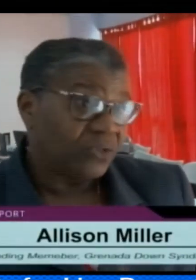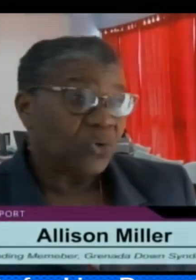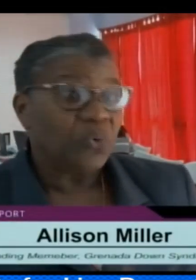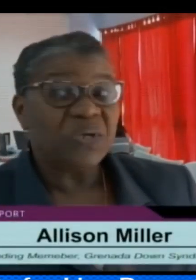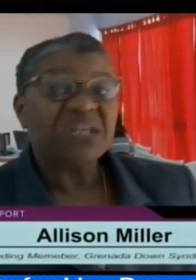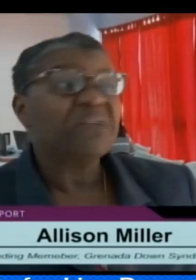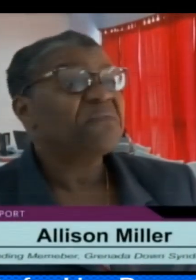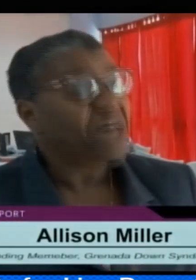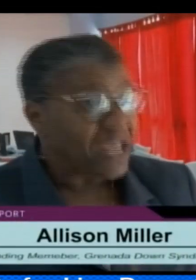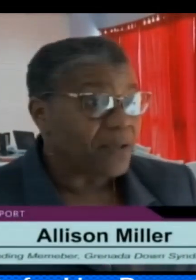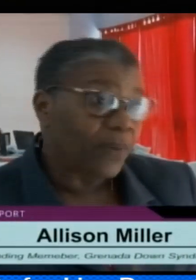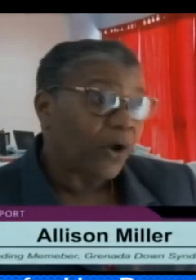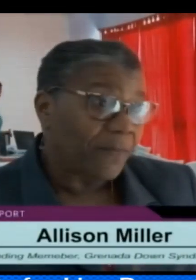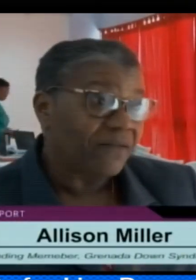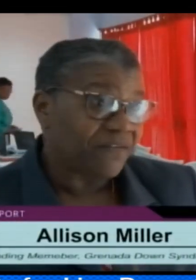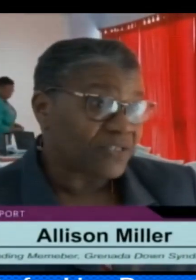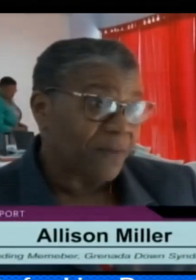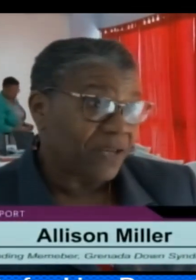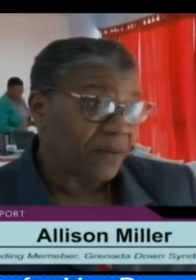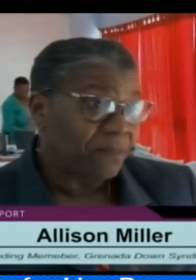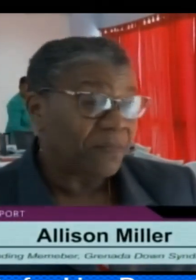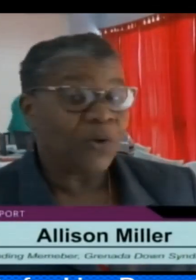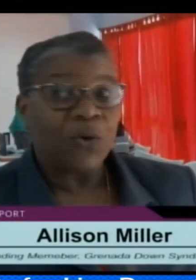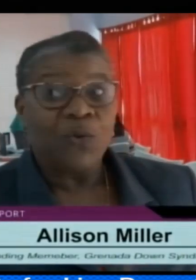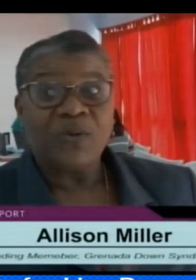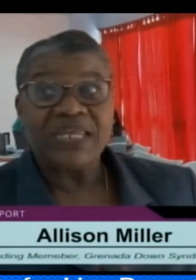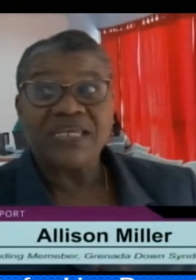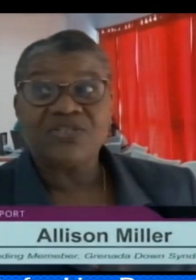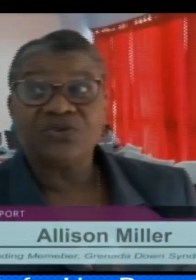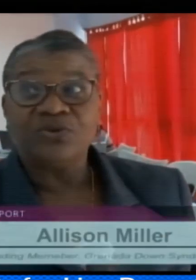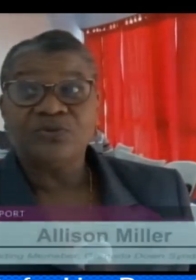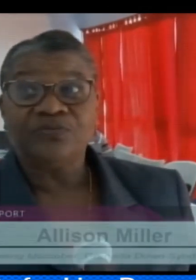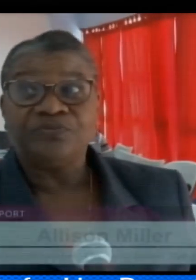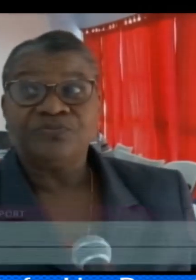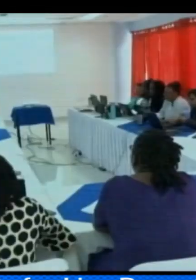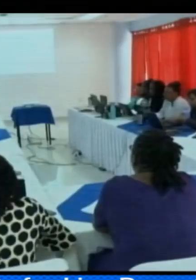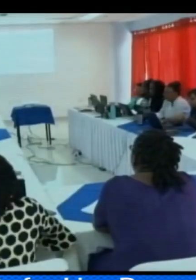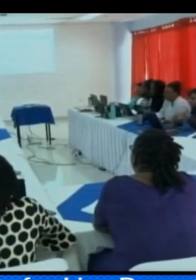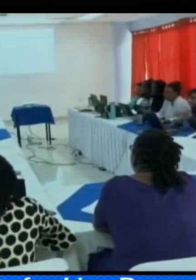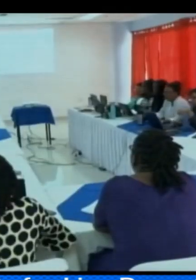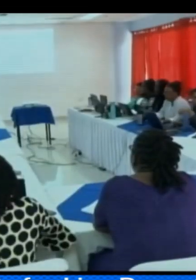education. We need to find employment for some of them. We need to